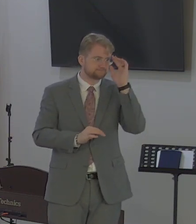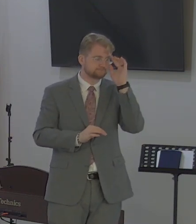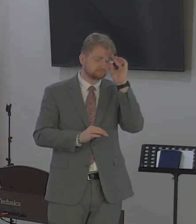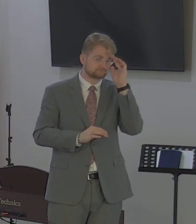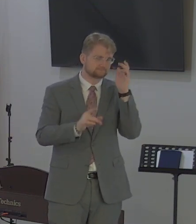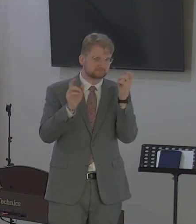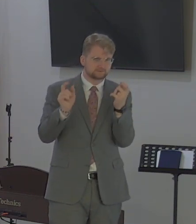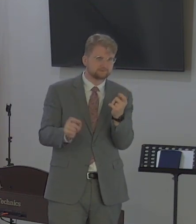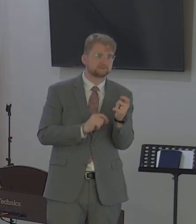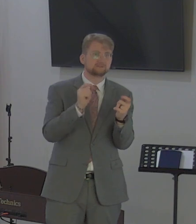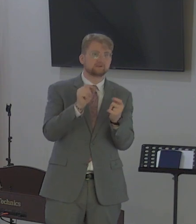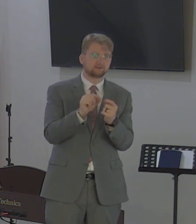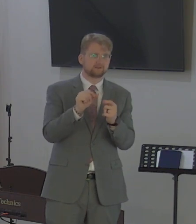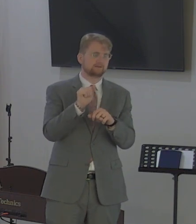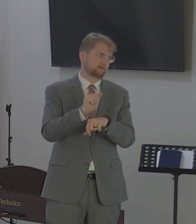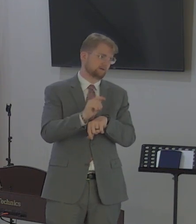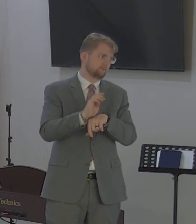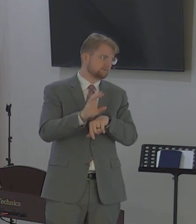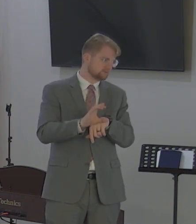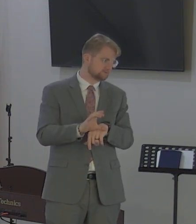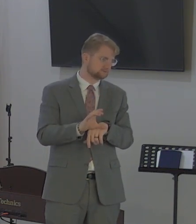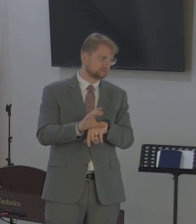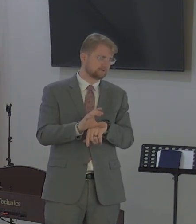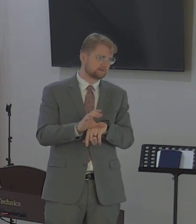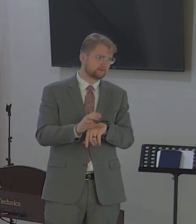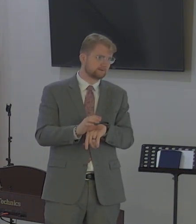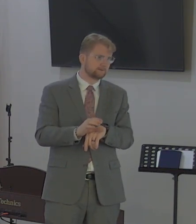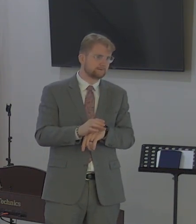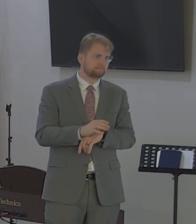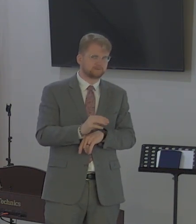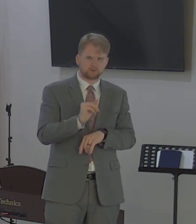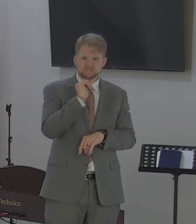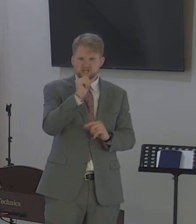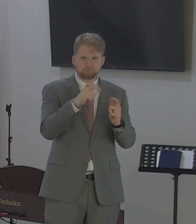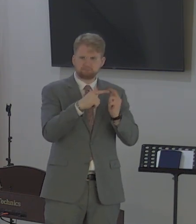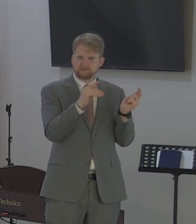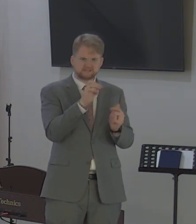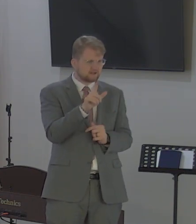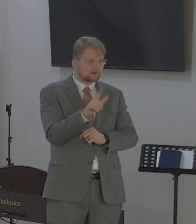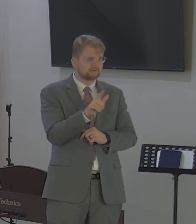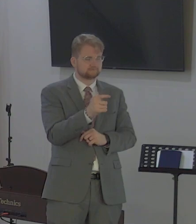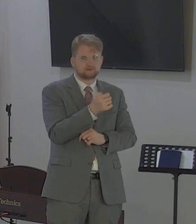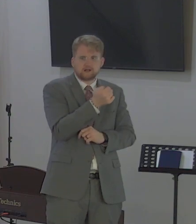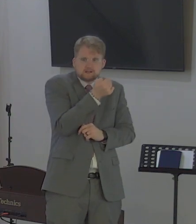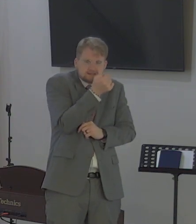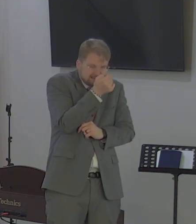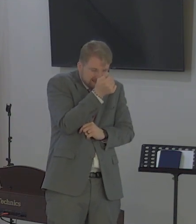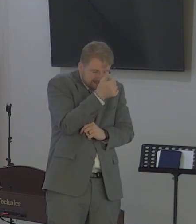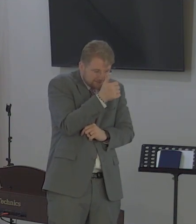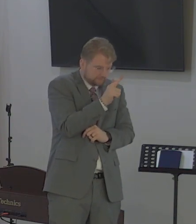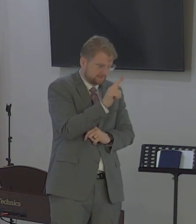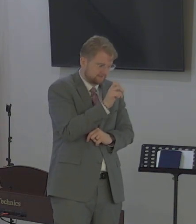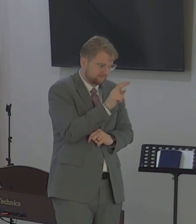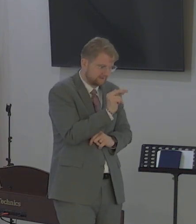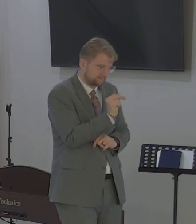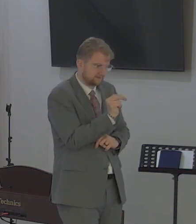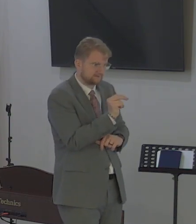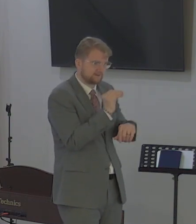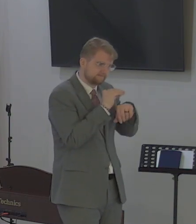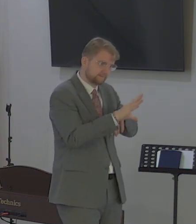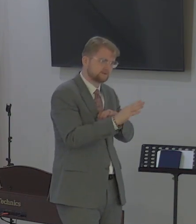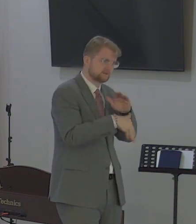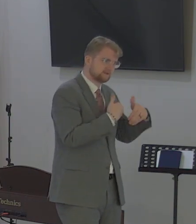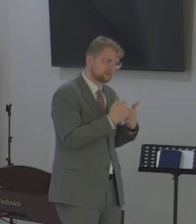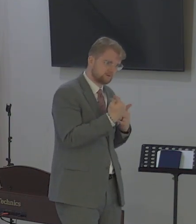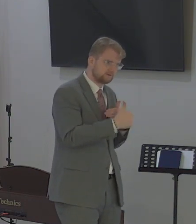Specifically to Anchor Baptist Church. But it's not a big deal. A little leaven leaveneth the whole lump. It's following the devil. It's